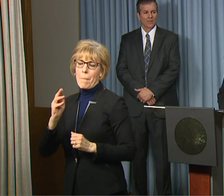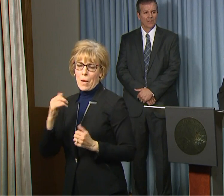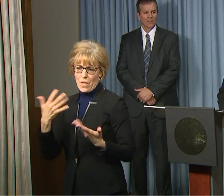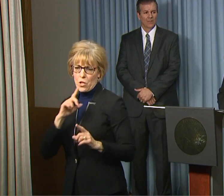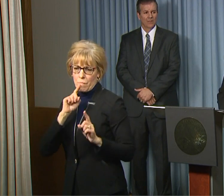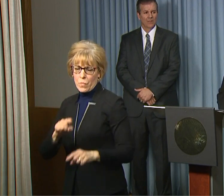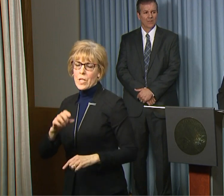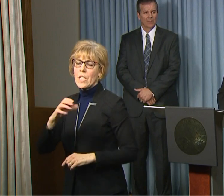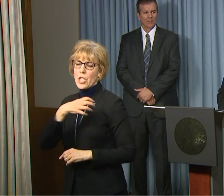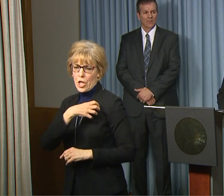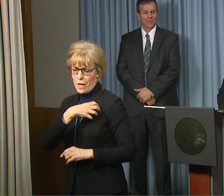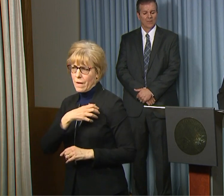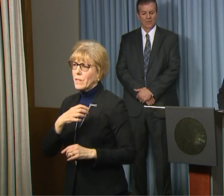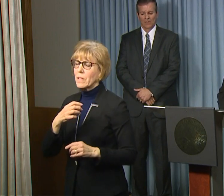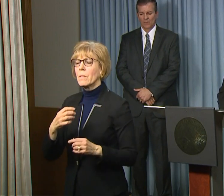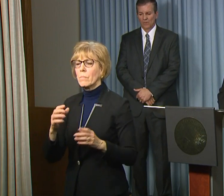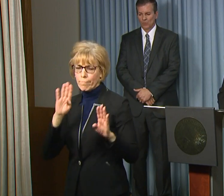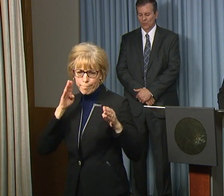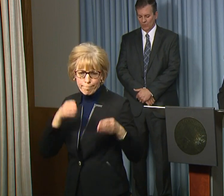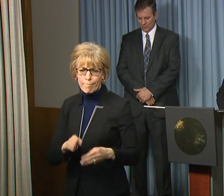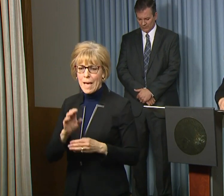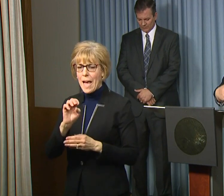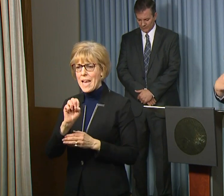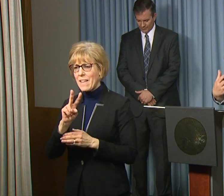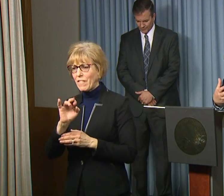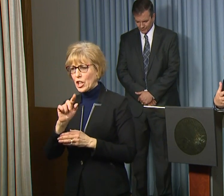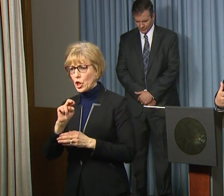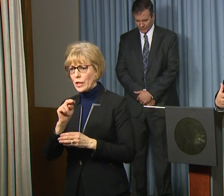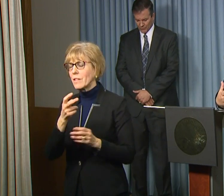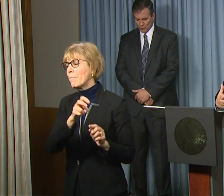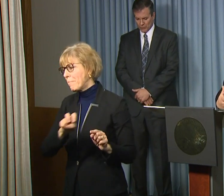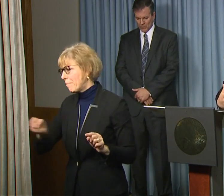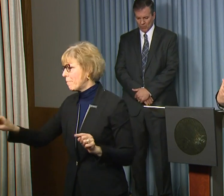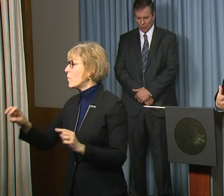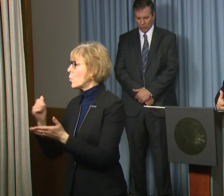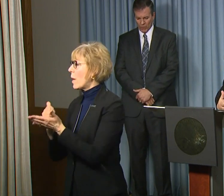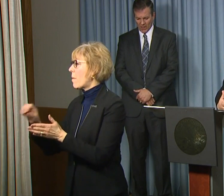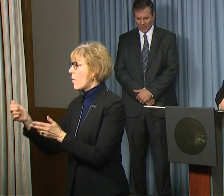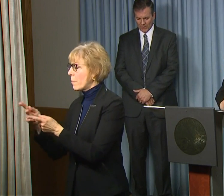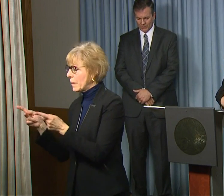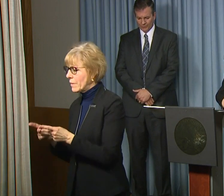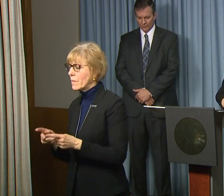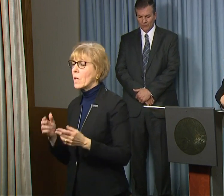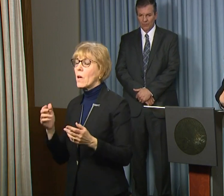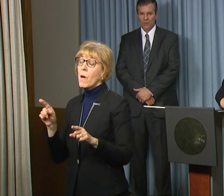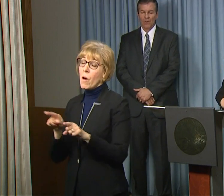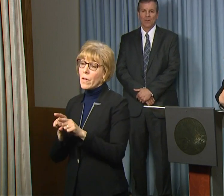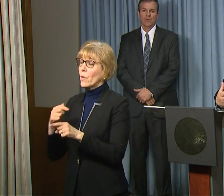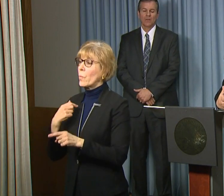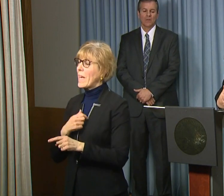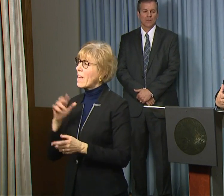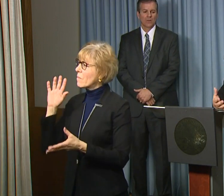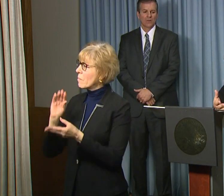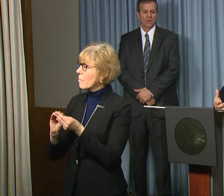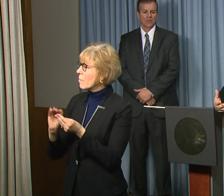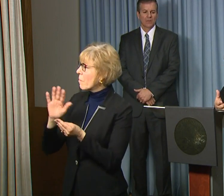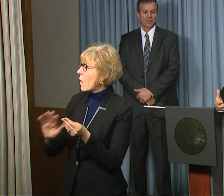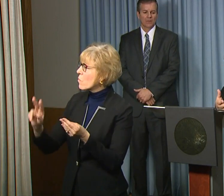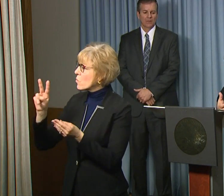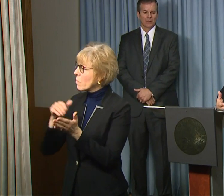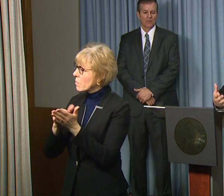step that should help with housing stability. I think also we have nearly $2 million available through our temporary rental and utility